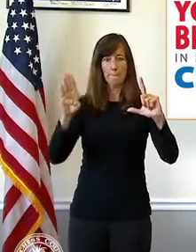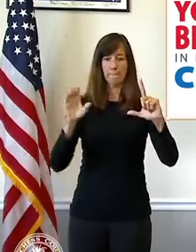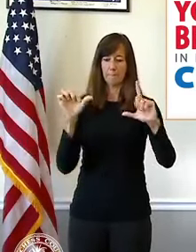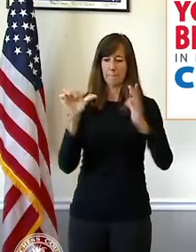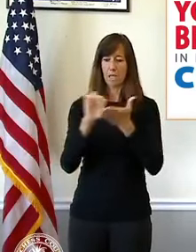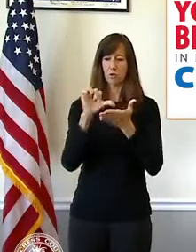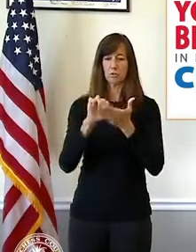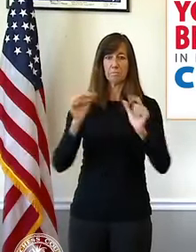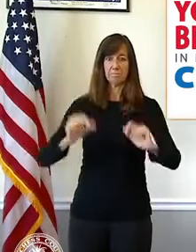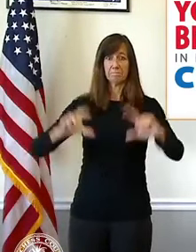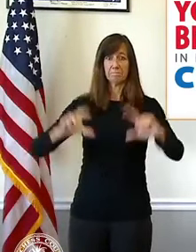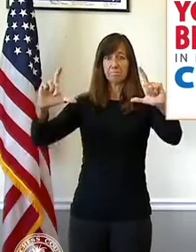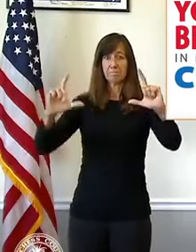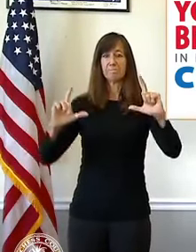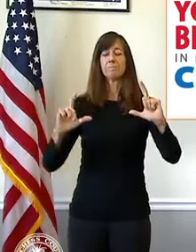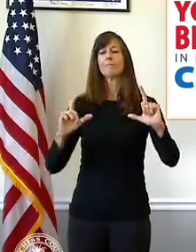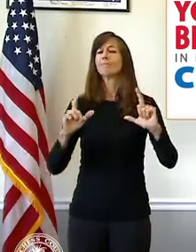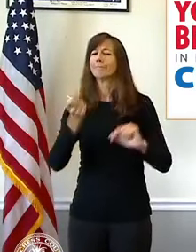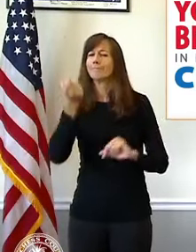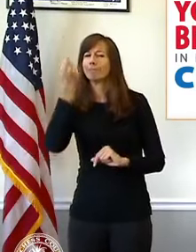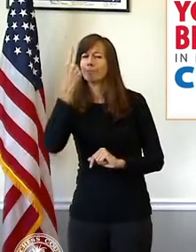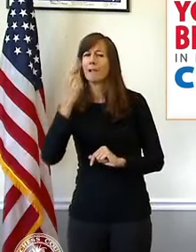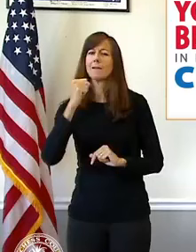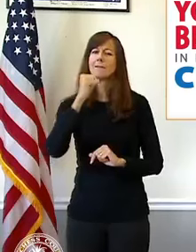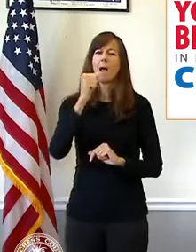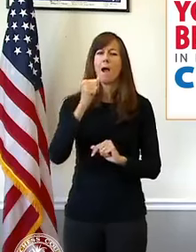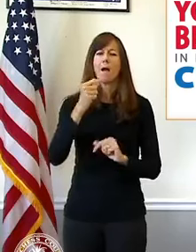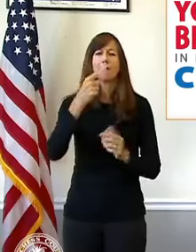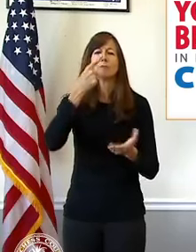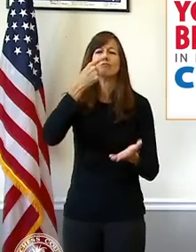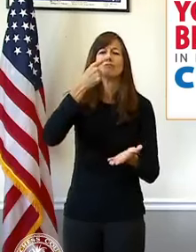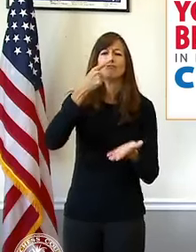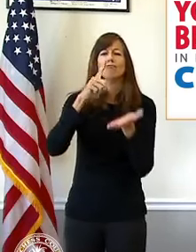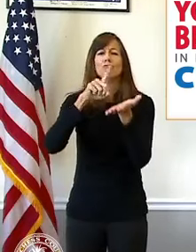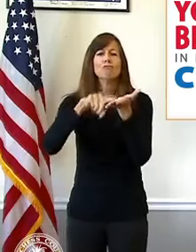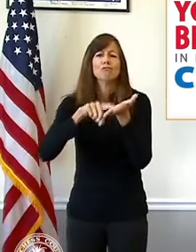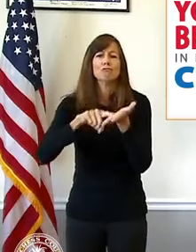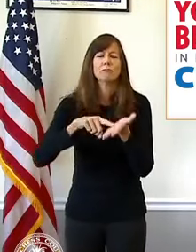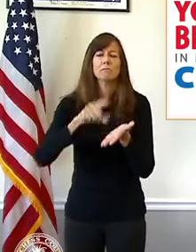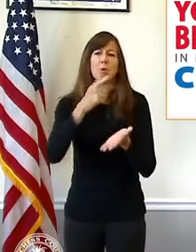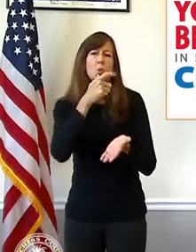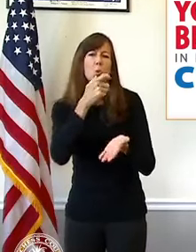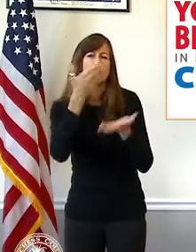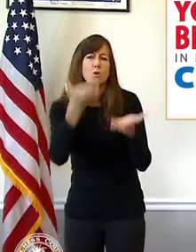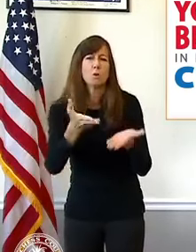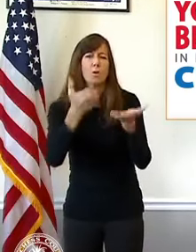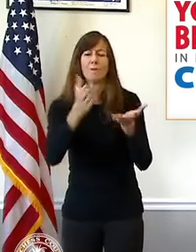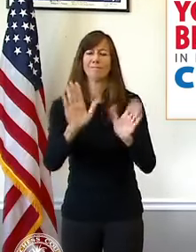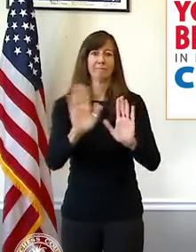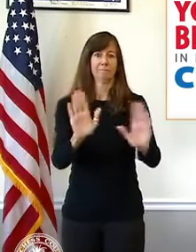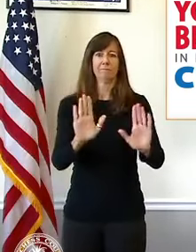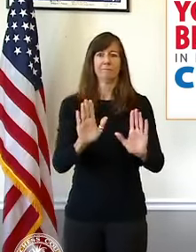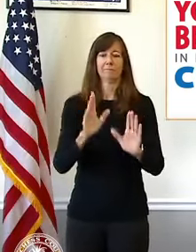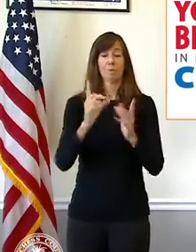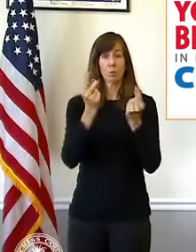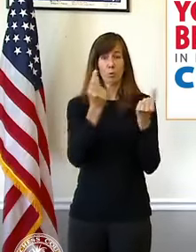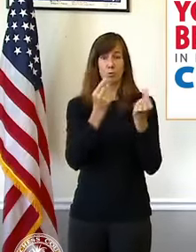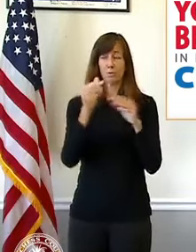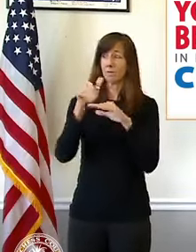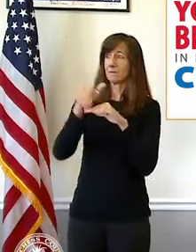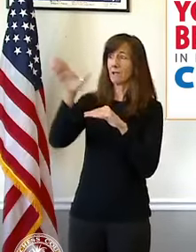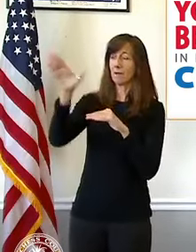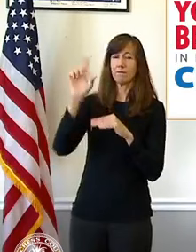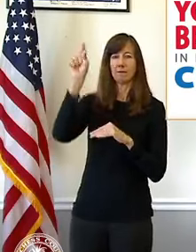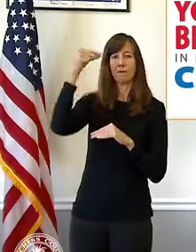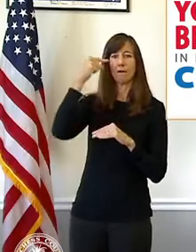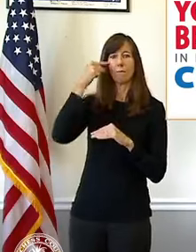is confidential. In fact, those who take the count are sworn, in fact, to not release that information for years, and there's a penalty of imprisonment